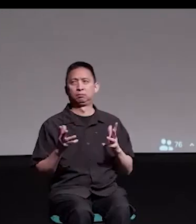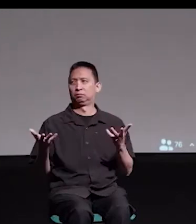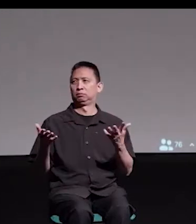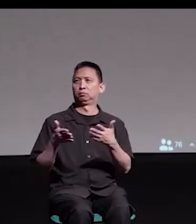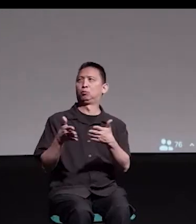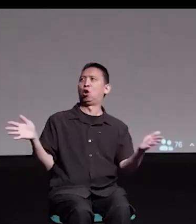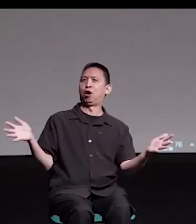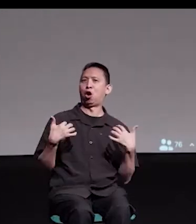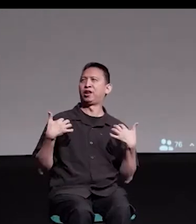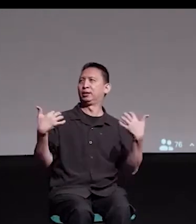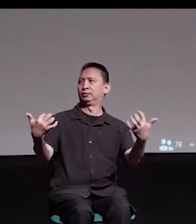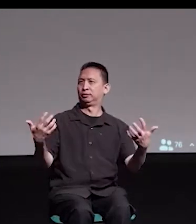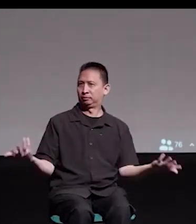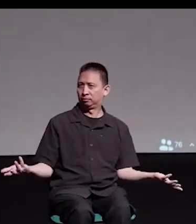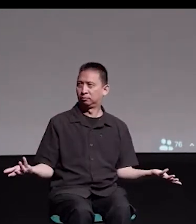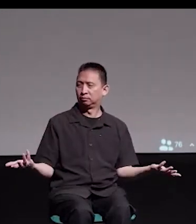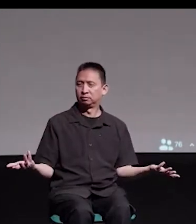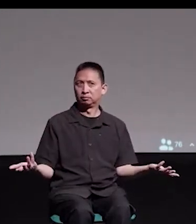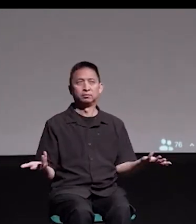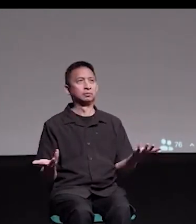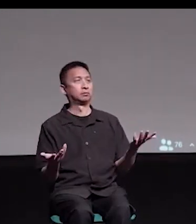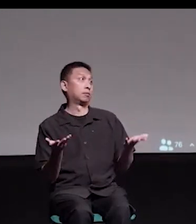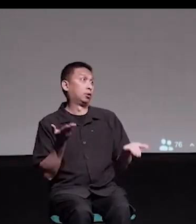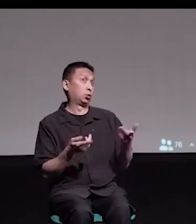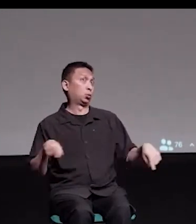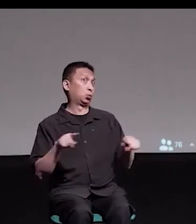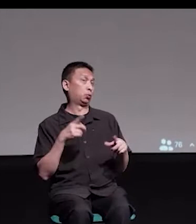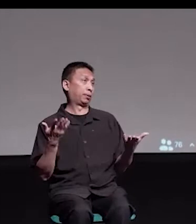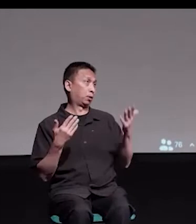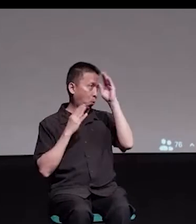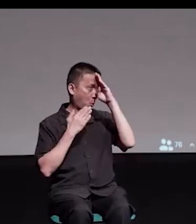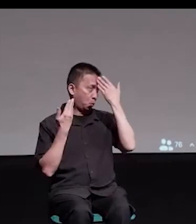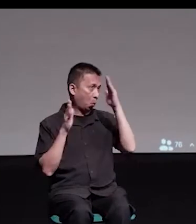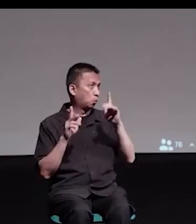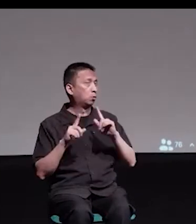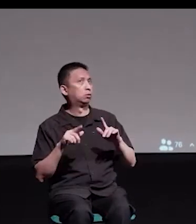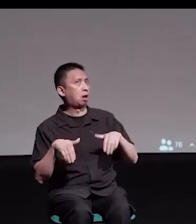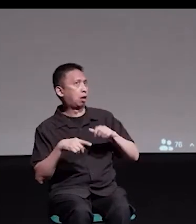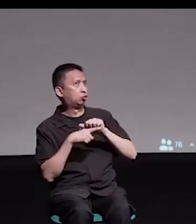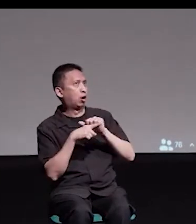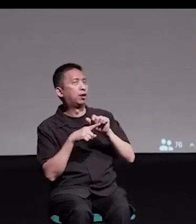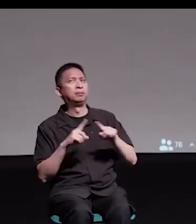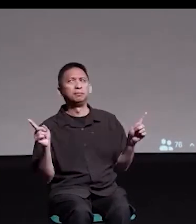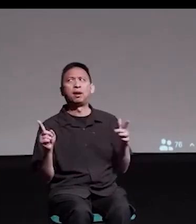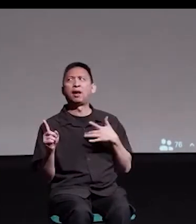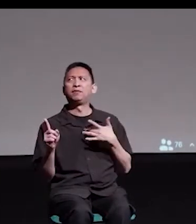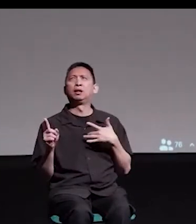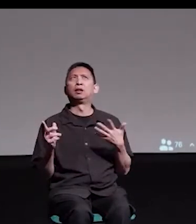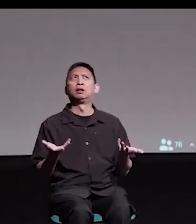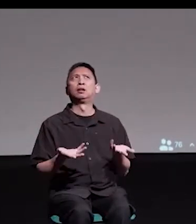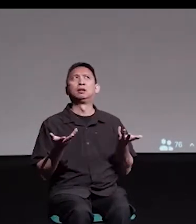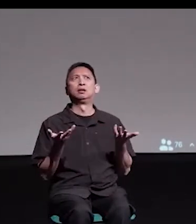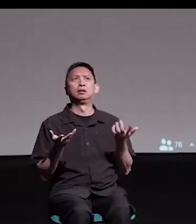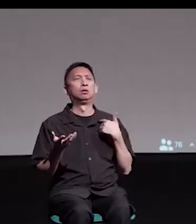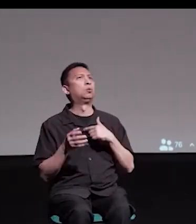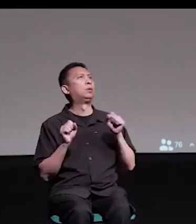broader audiences who maybe are not privy to that or trained in that. I think of it as a way to